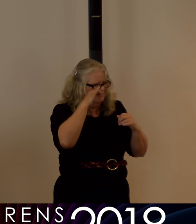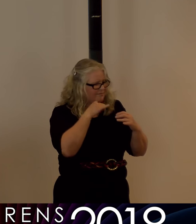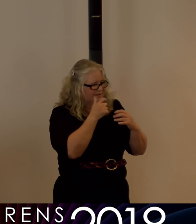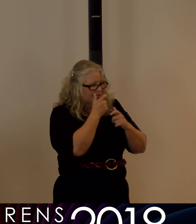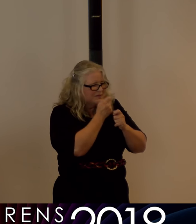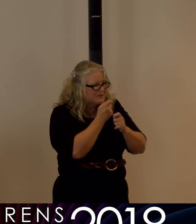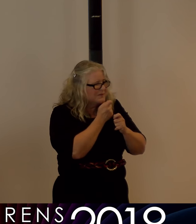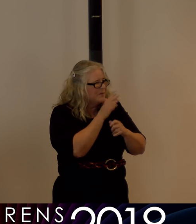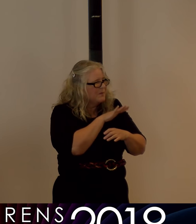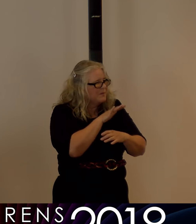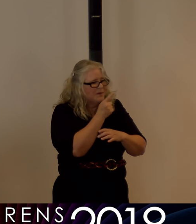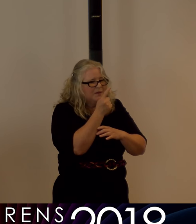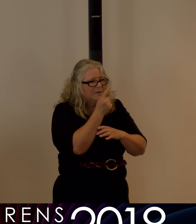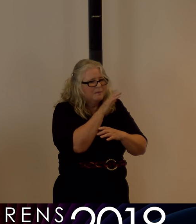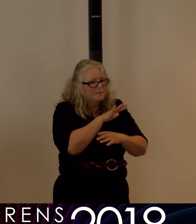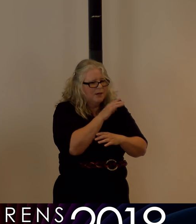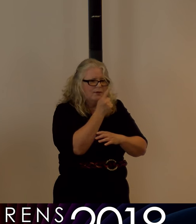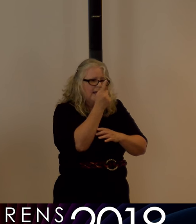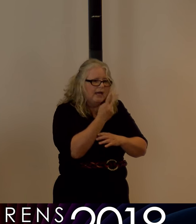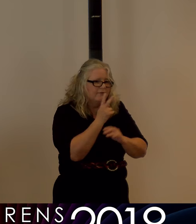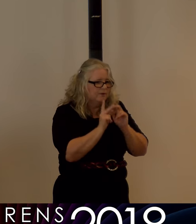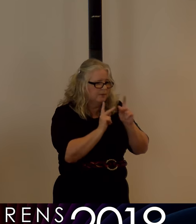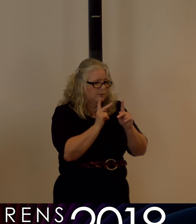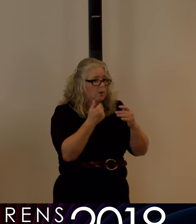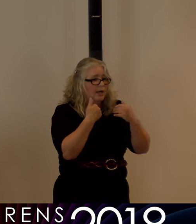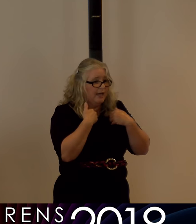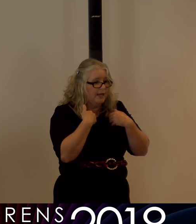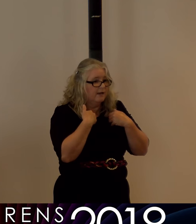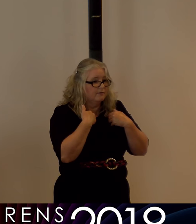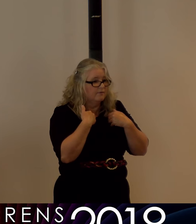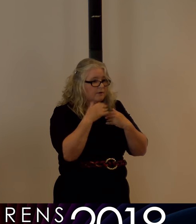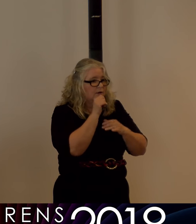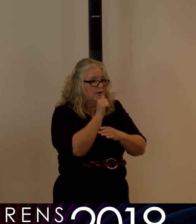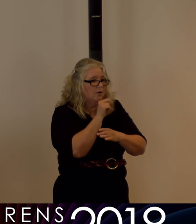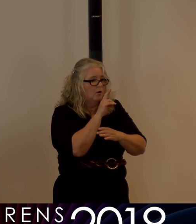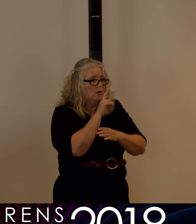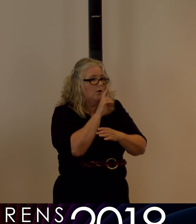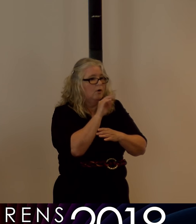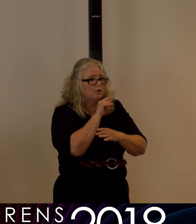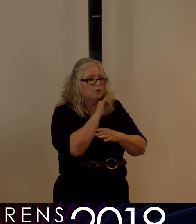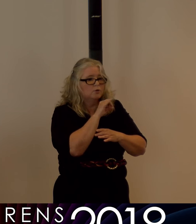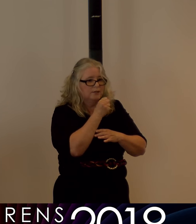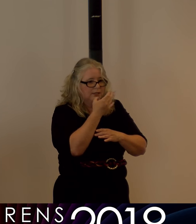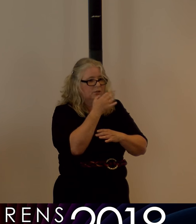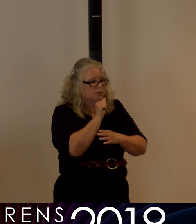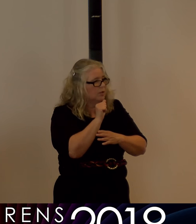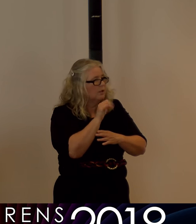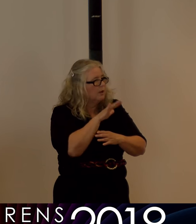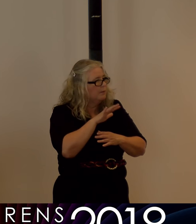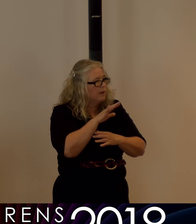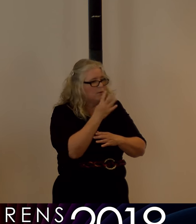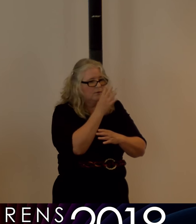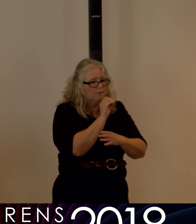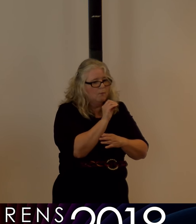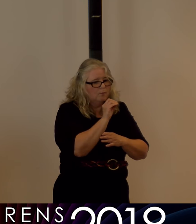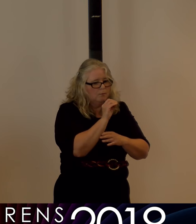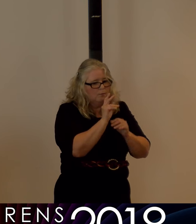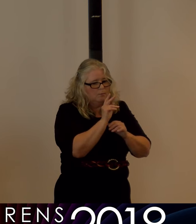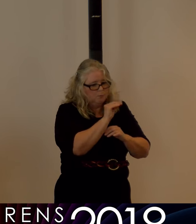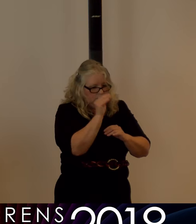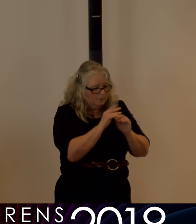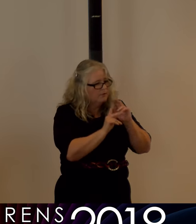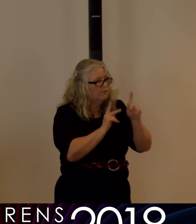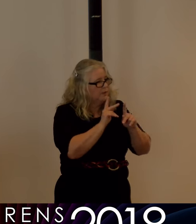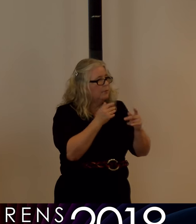people have choanal atresia. Another 40% have clefting of the lip or palate. Cranial nerve dysfunction is